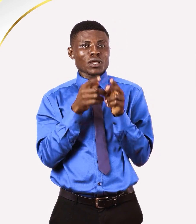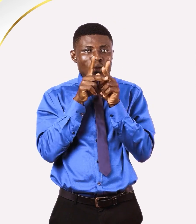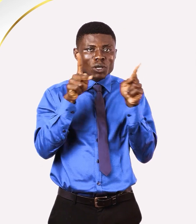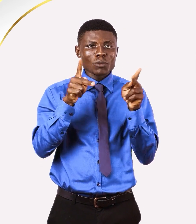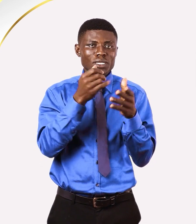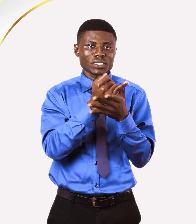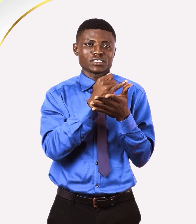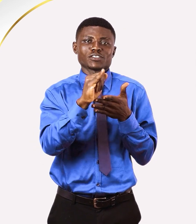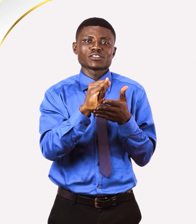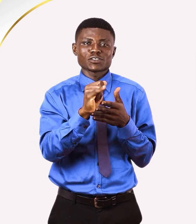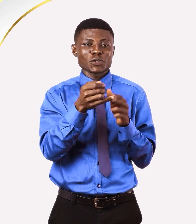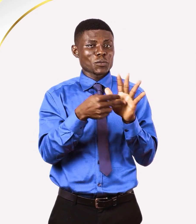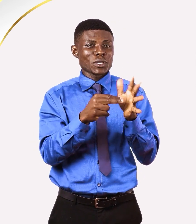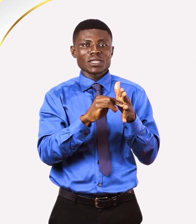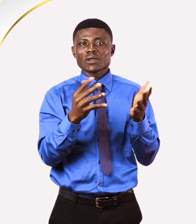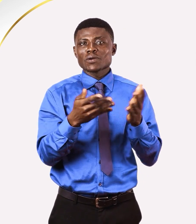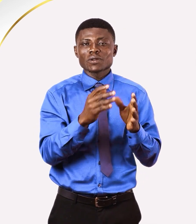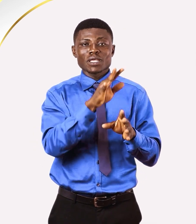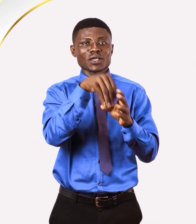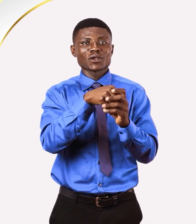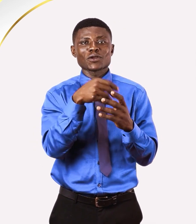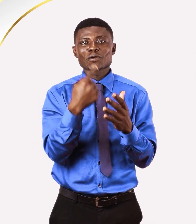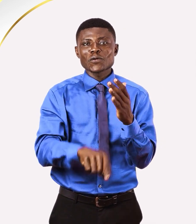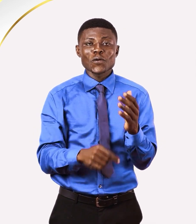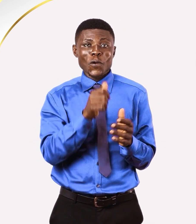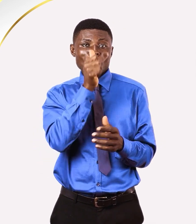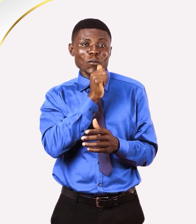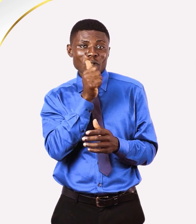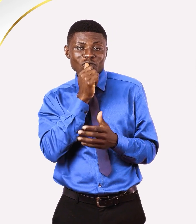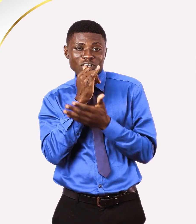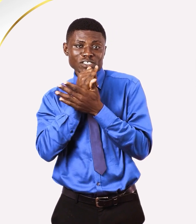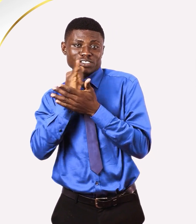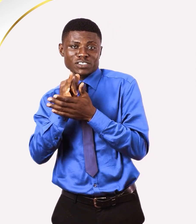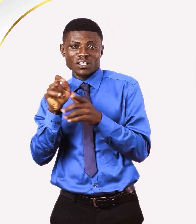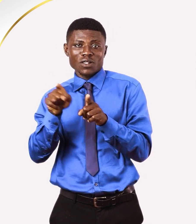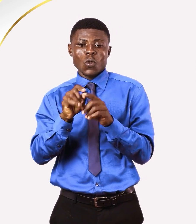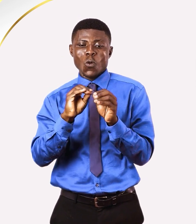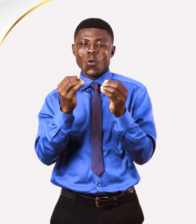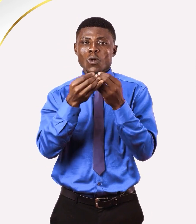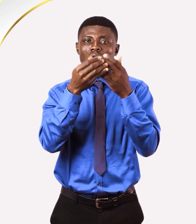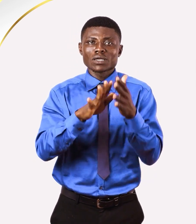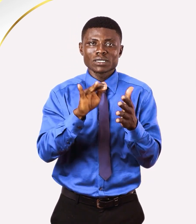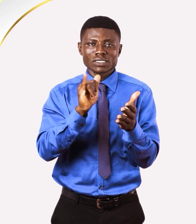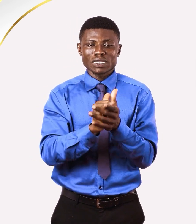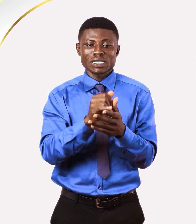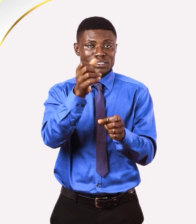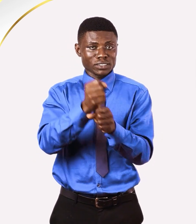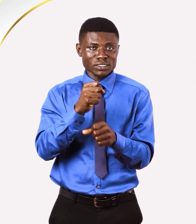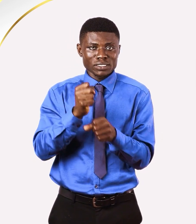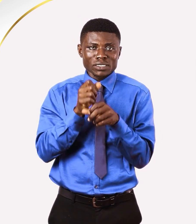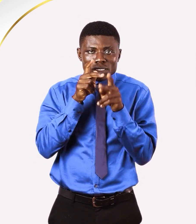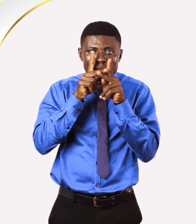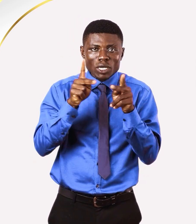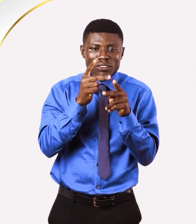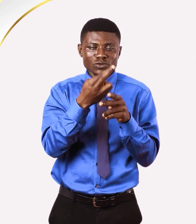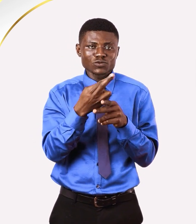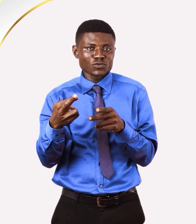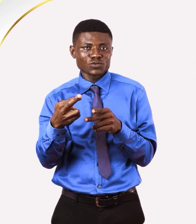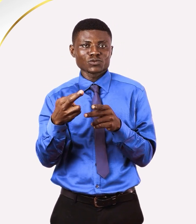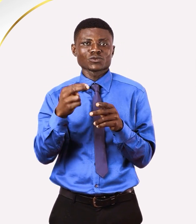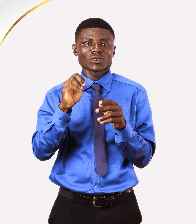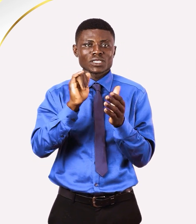information. Term. Public institution. Definition. Includes a private institution or organization that